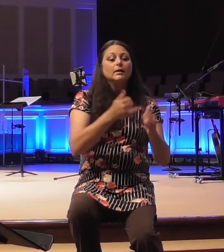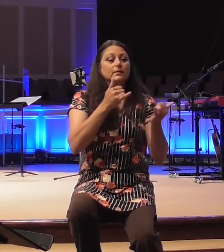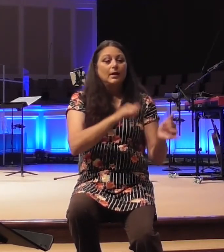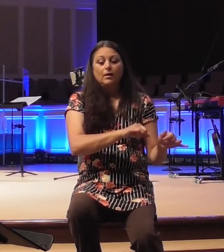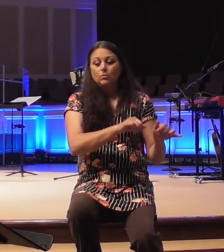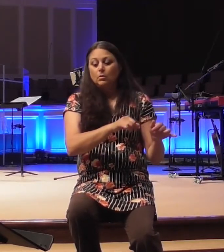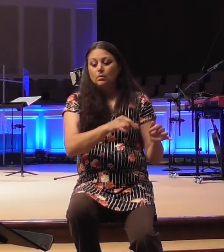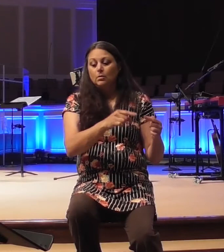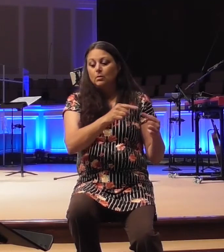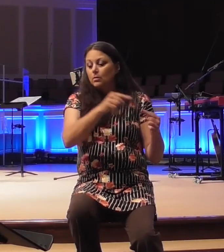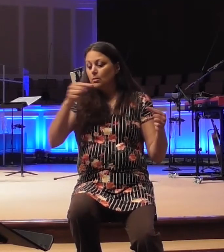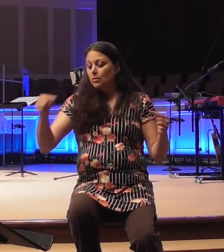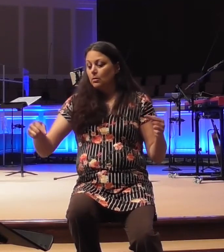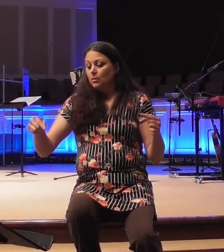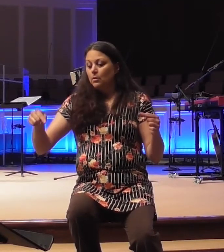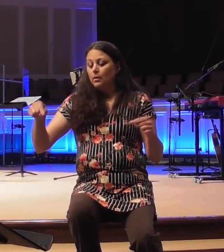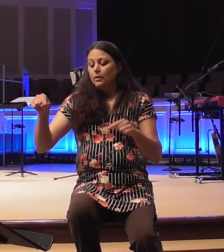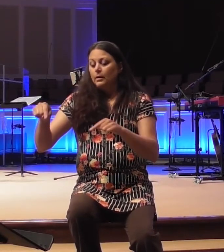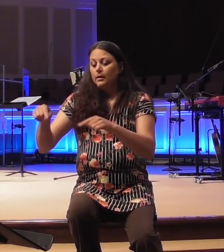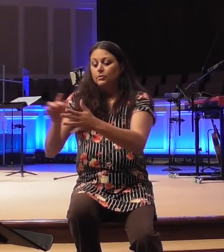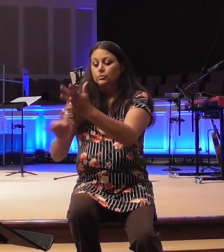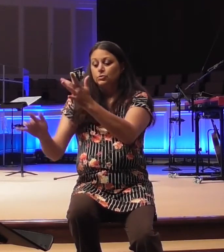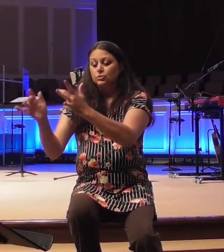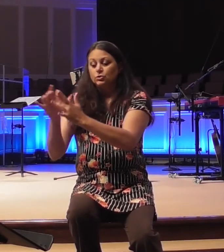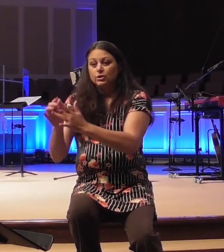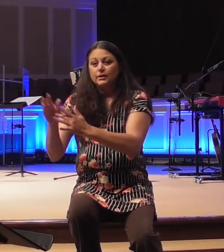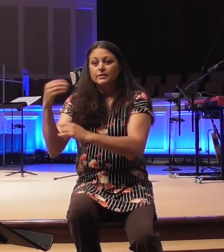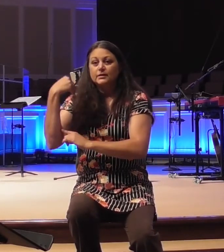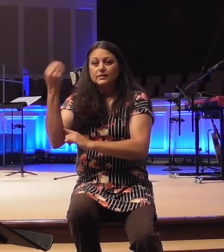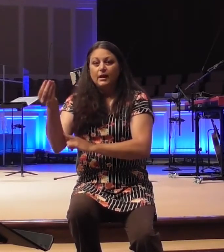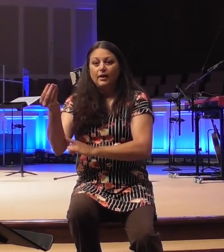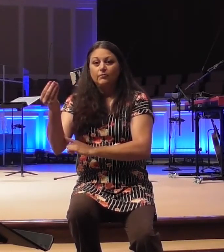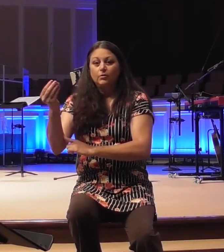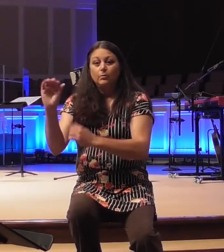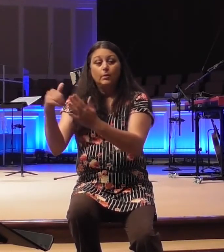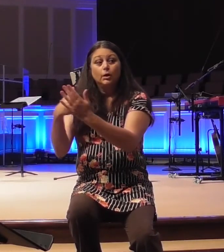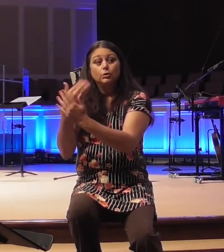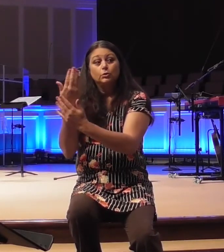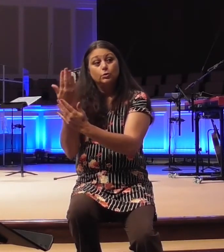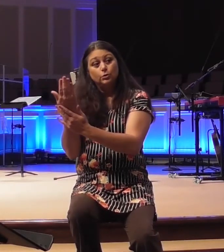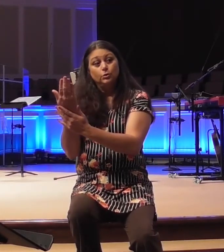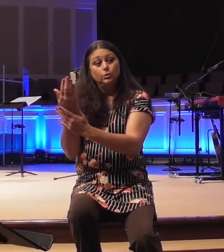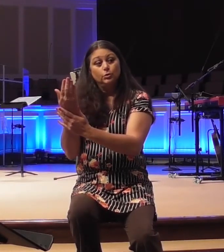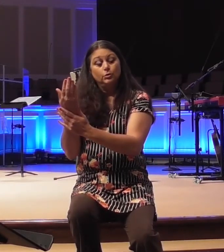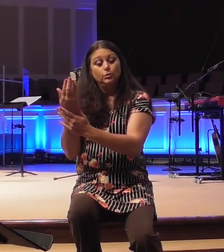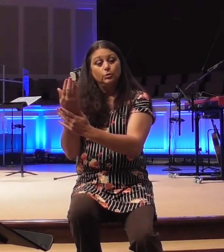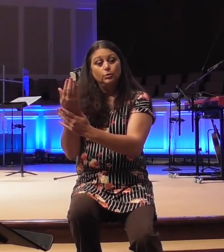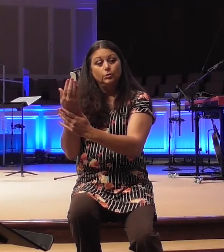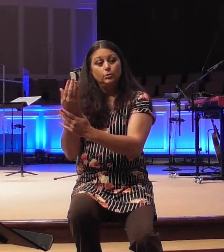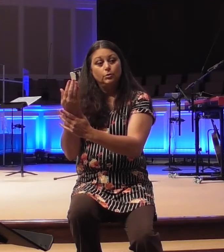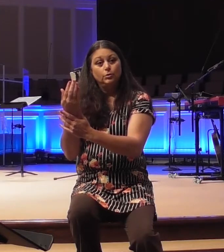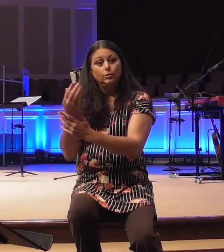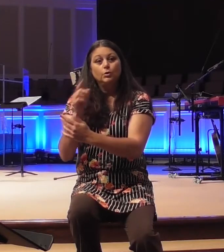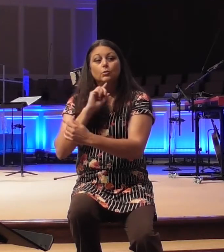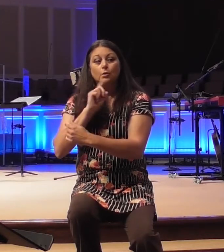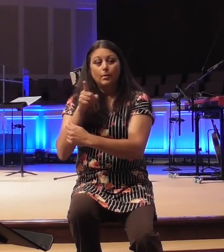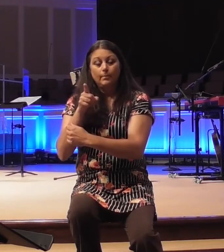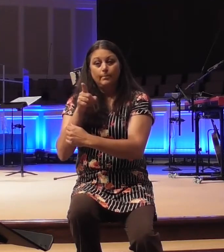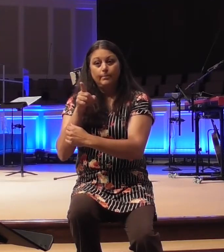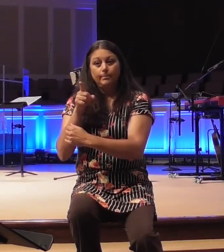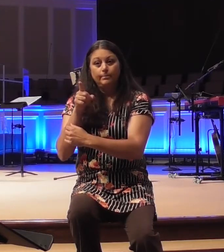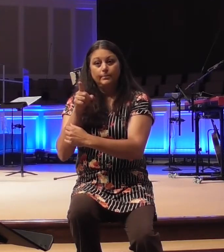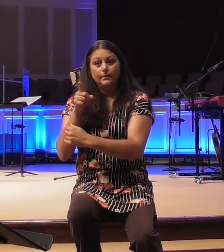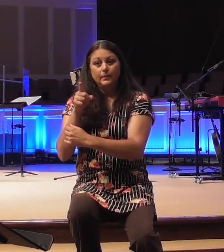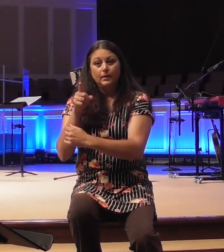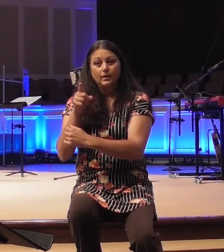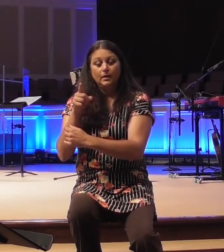calls them. He gives them the 11th commandment. Do you know what the 11th commandment is? Love one another. This new command I